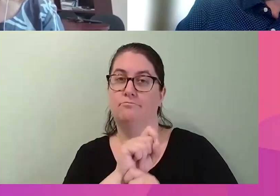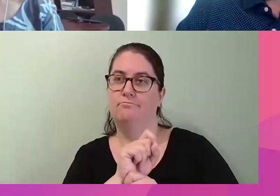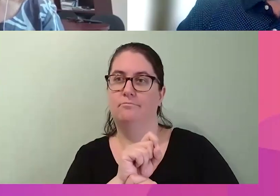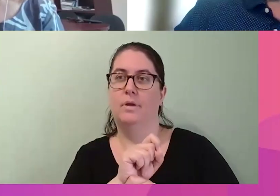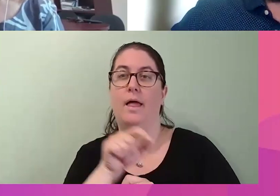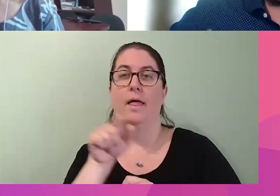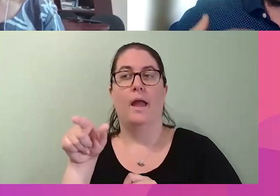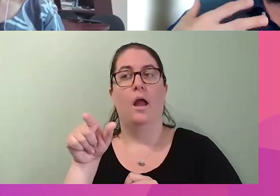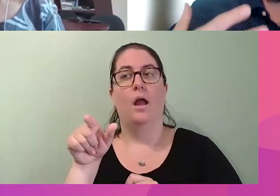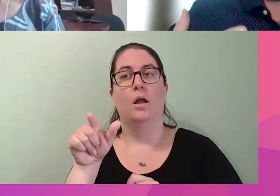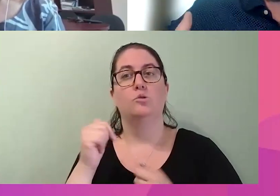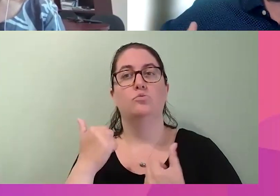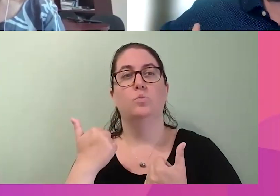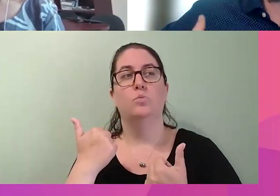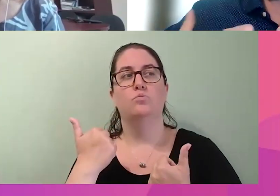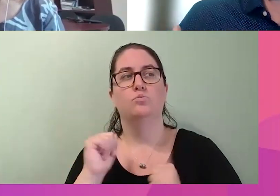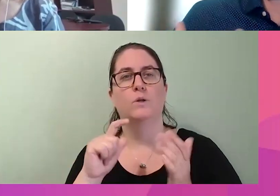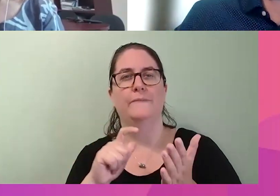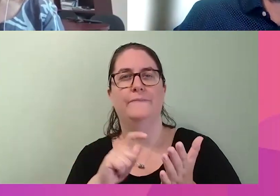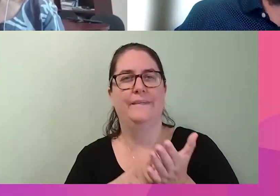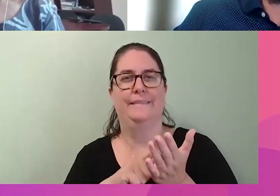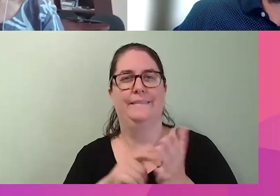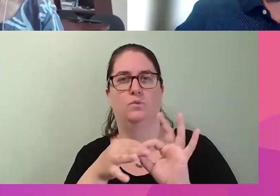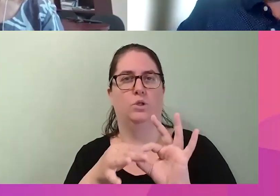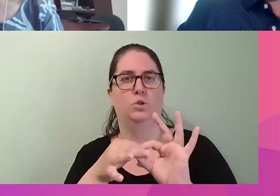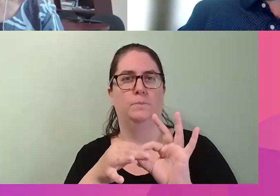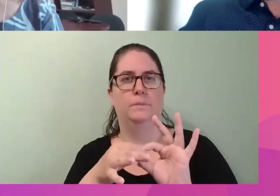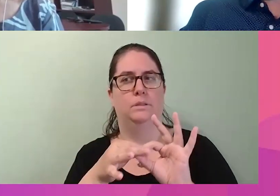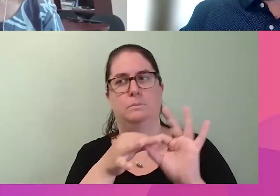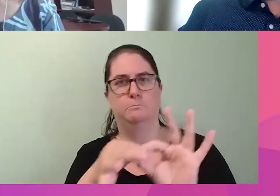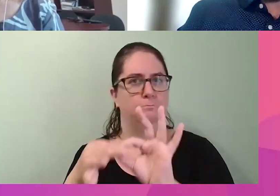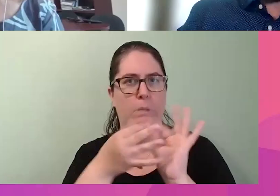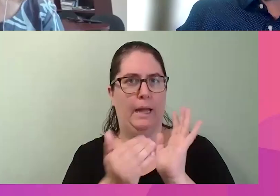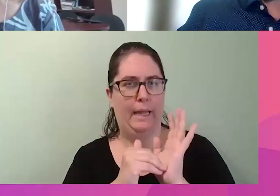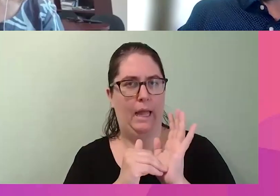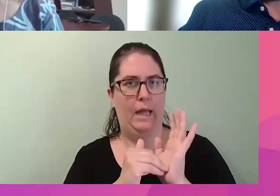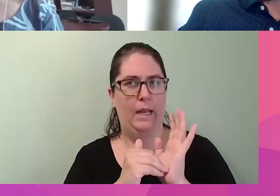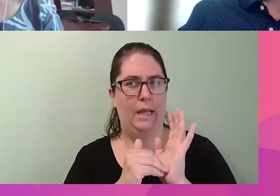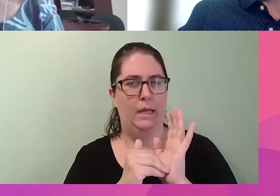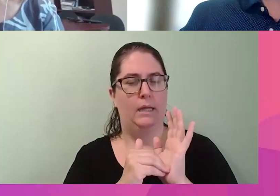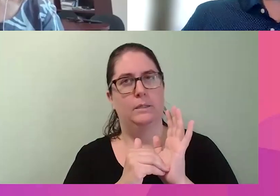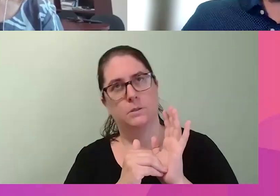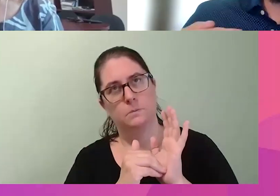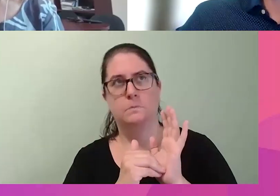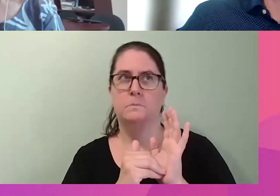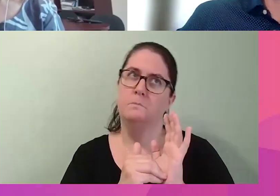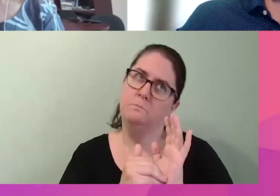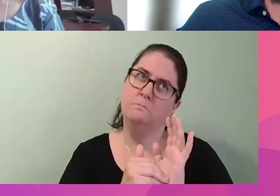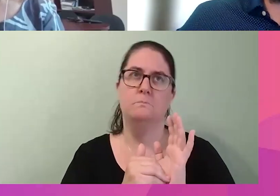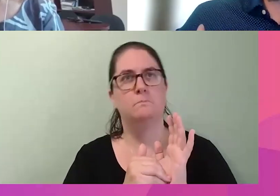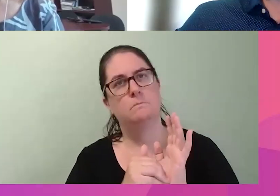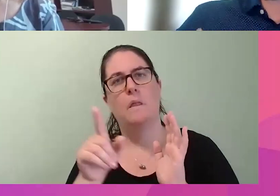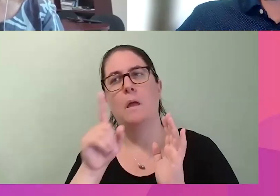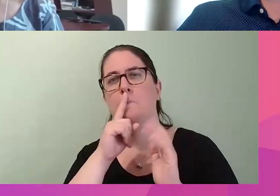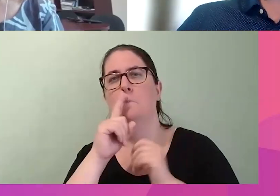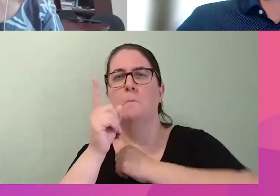often looking to sort of repair harm and restore family harmony. Not necessarily take sort of a punitive or